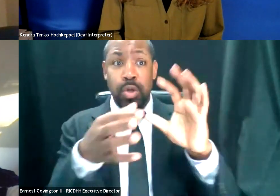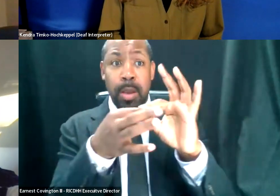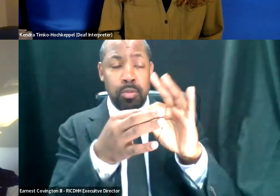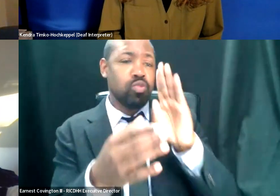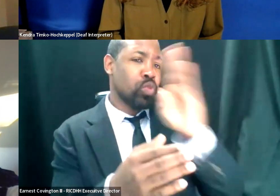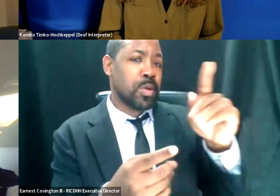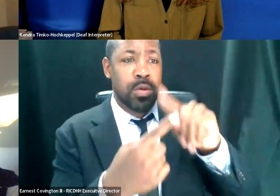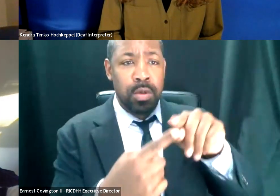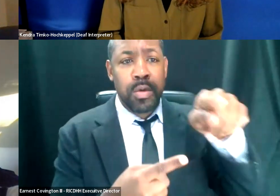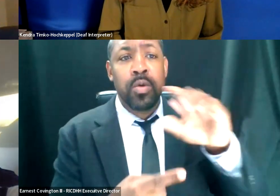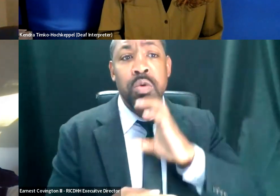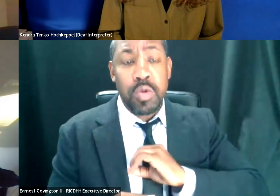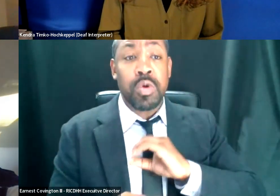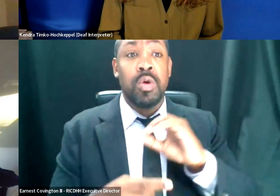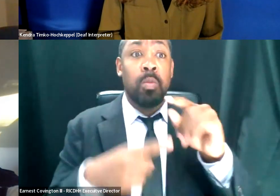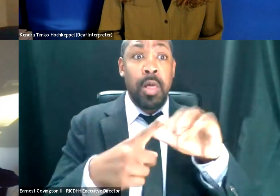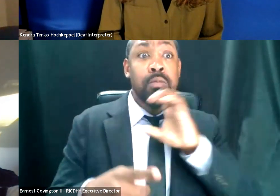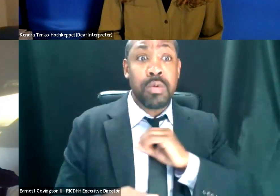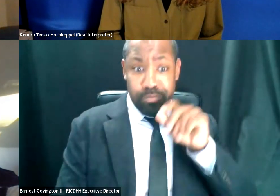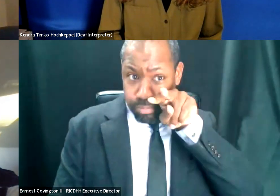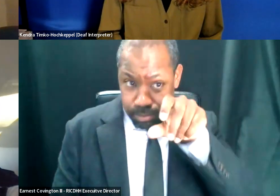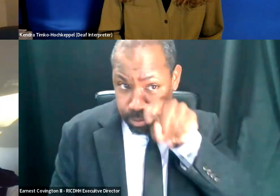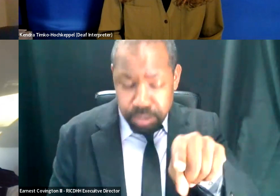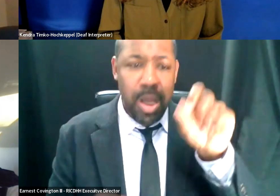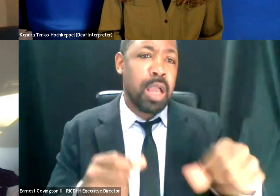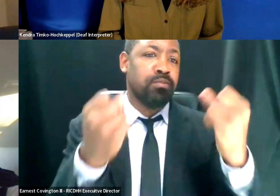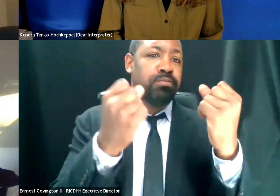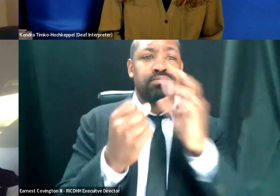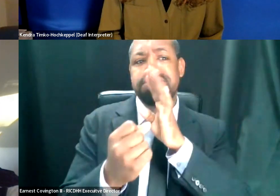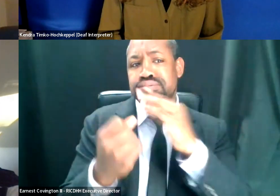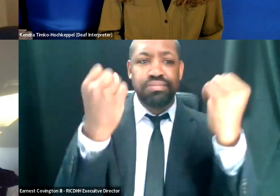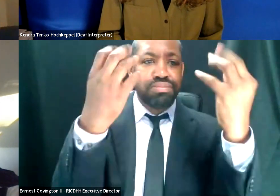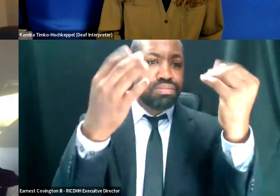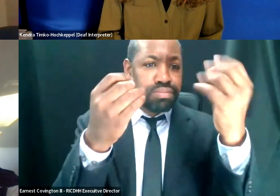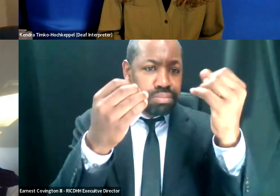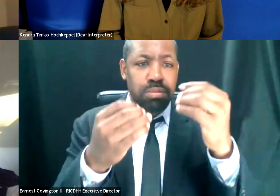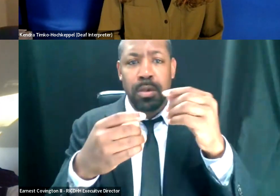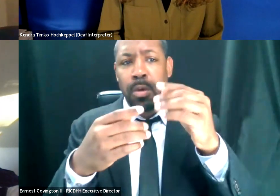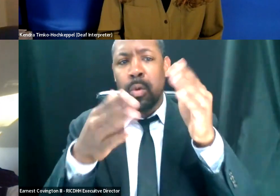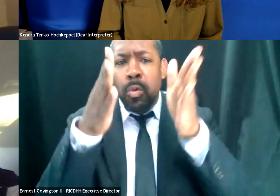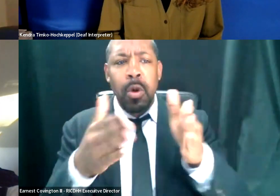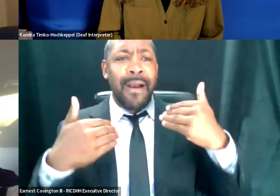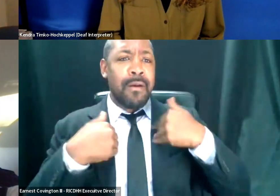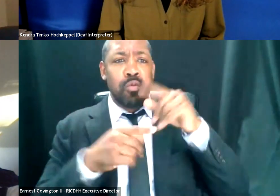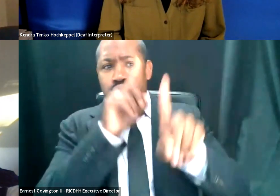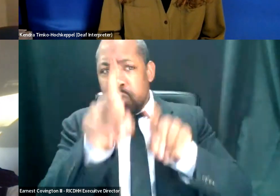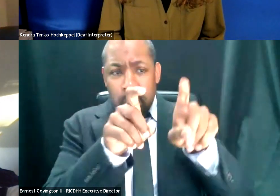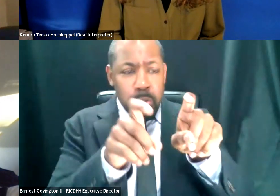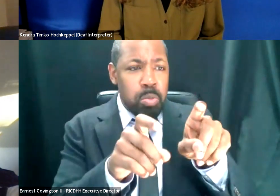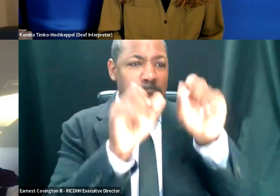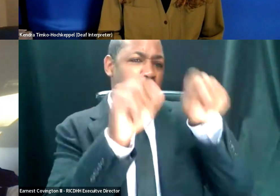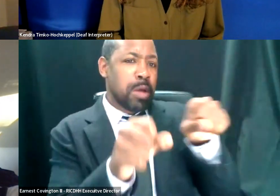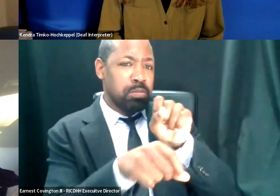taking, running the meeting. And if you had a chat comment, you could send it to Caroline. And if she sees it, she could speak